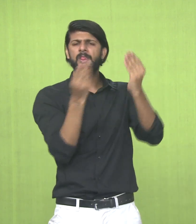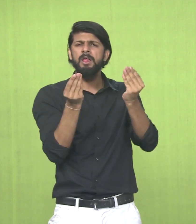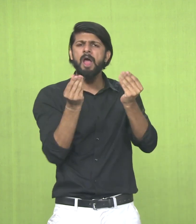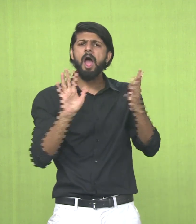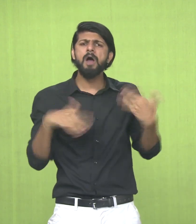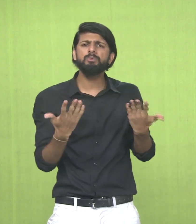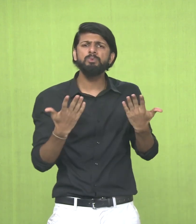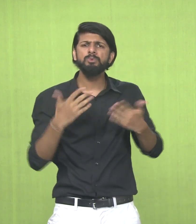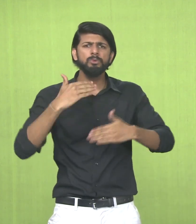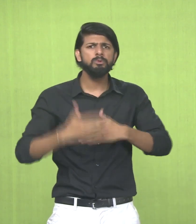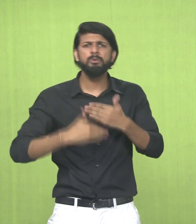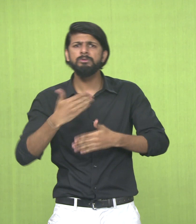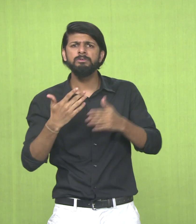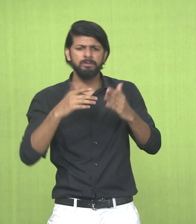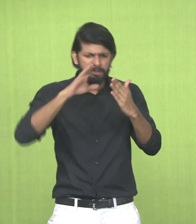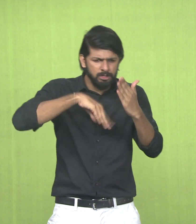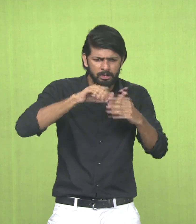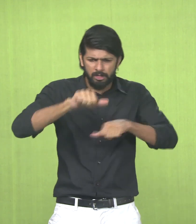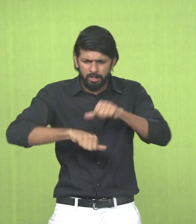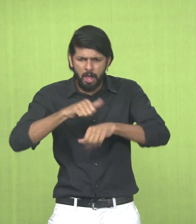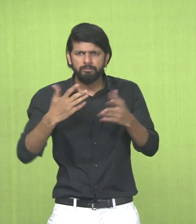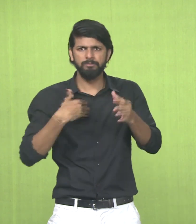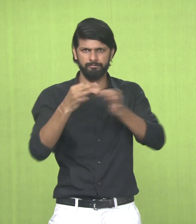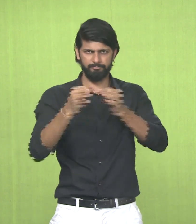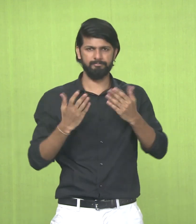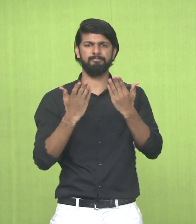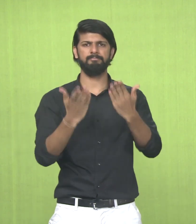Let us learn how the preparation of the cave walls for painting was done.